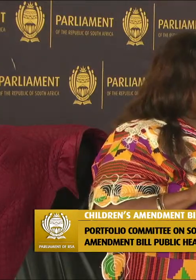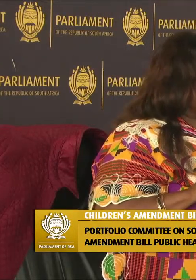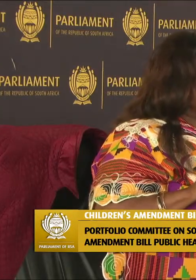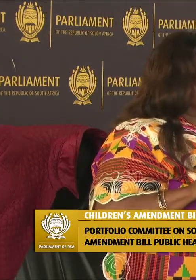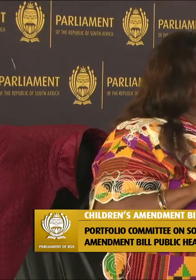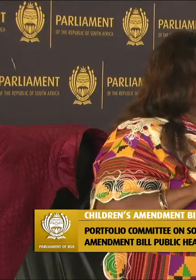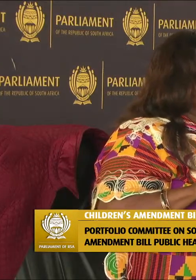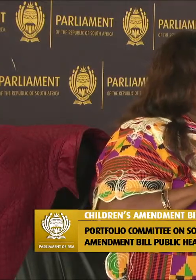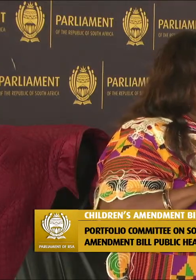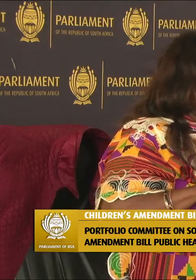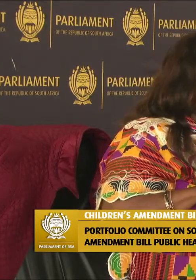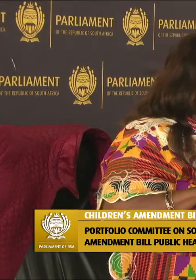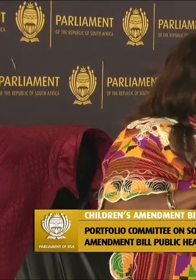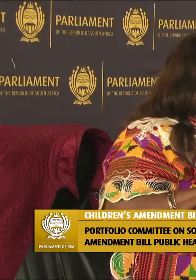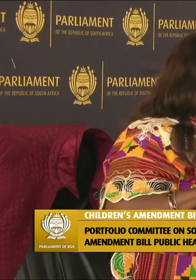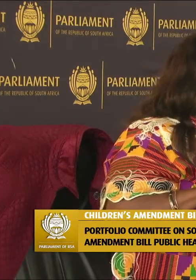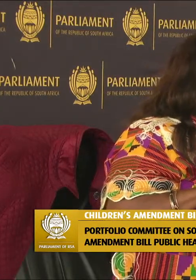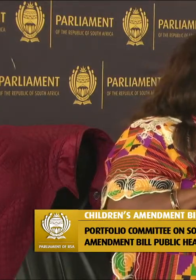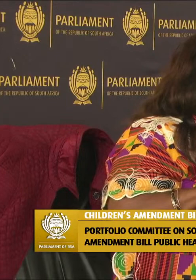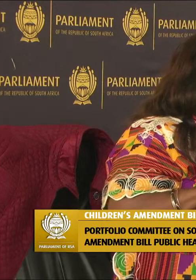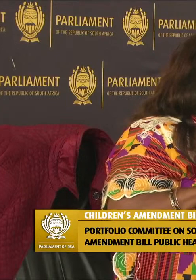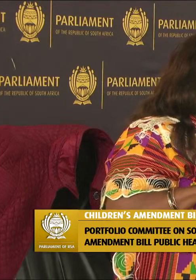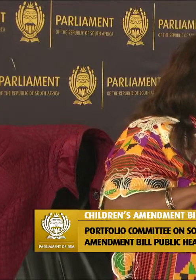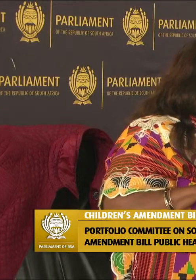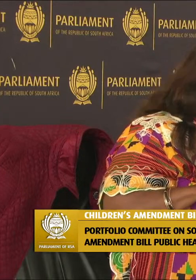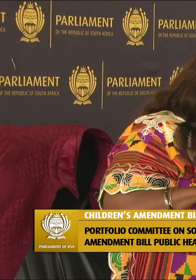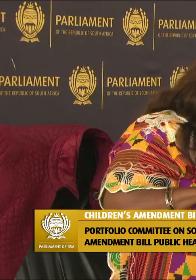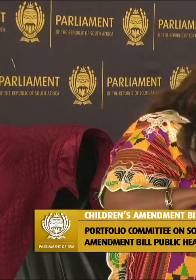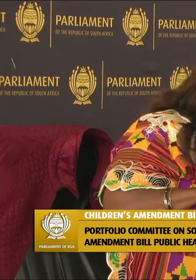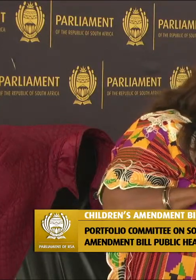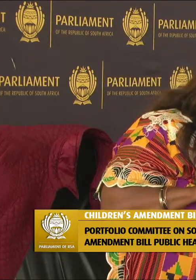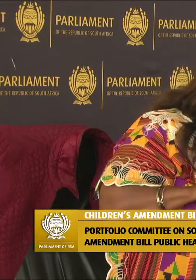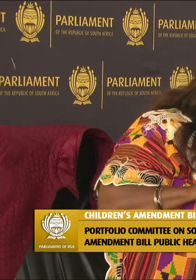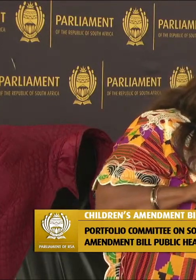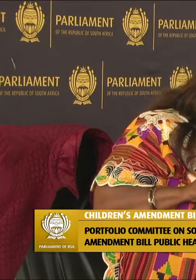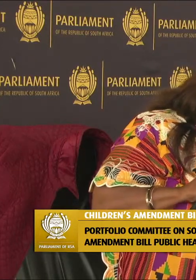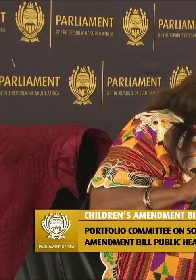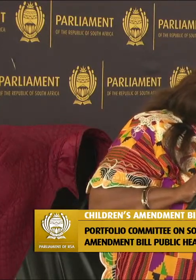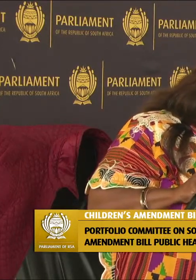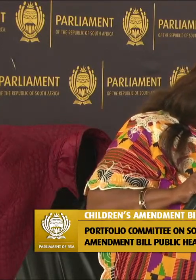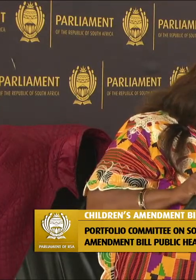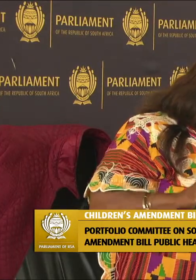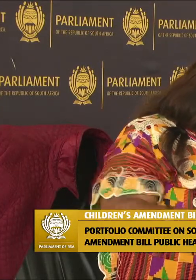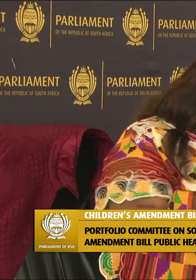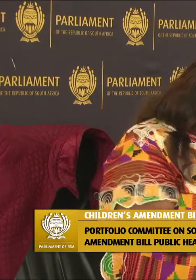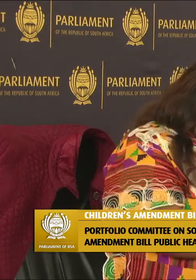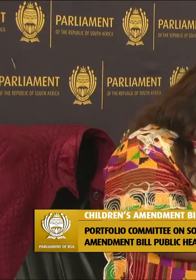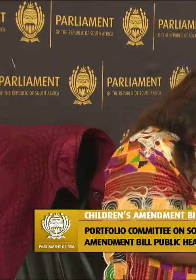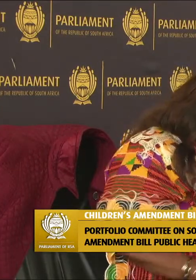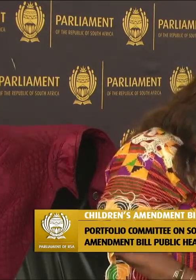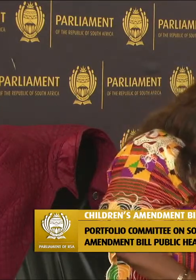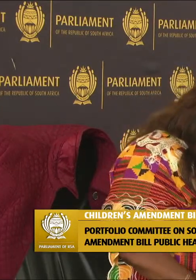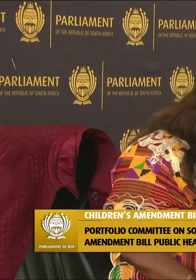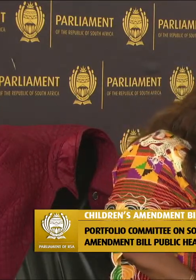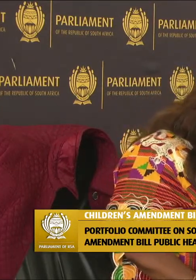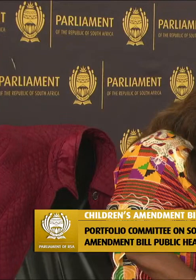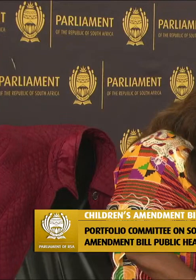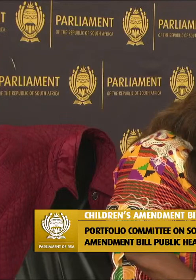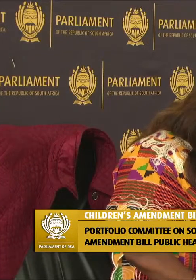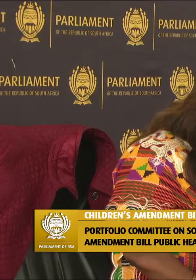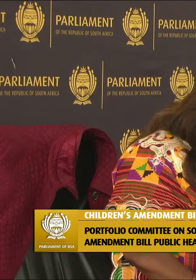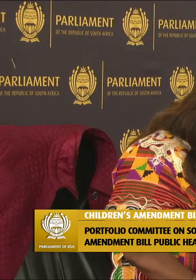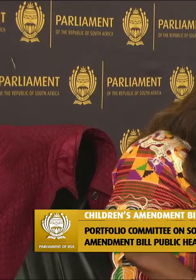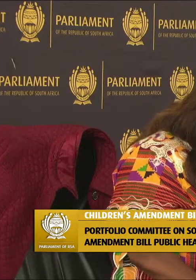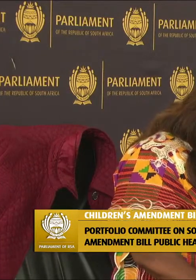ngo-2005 nge-act yabantwana. We know very well that we accepted the Act of